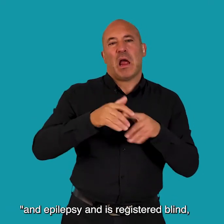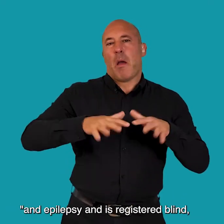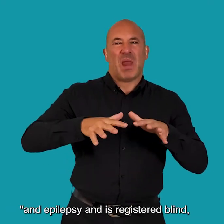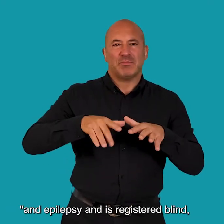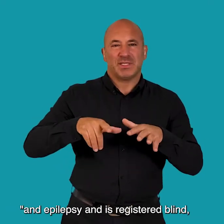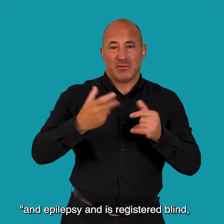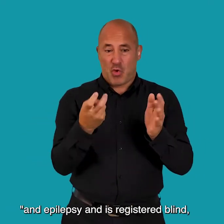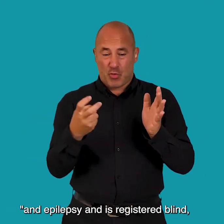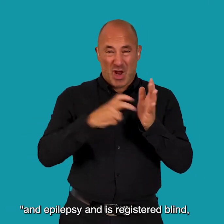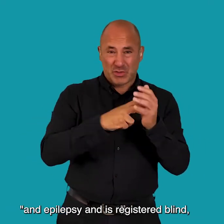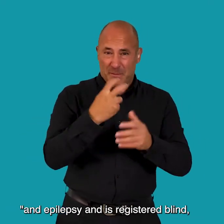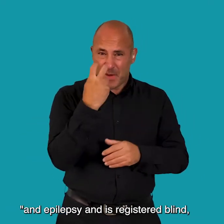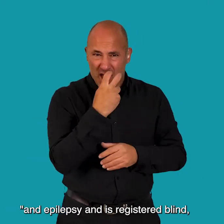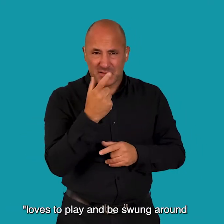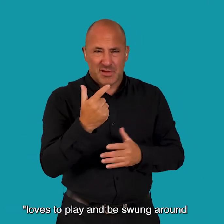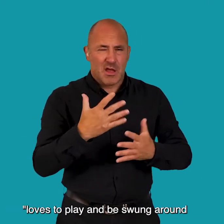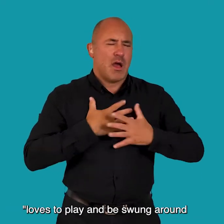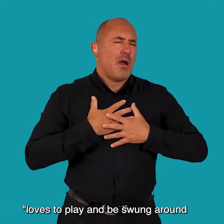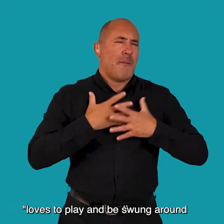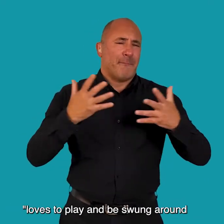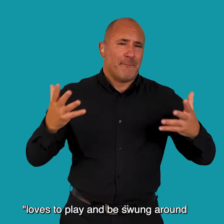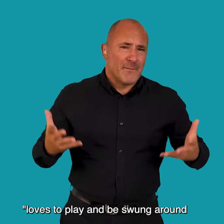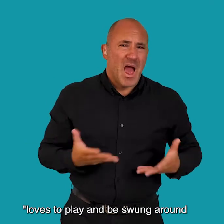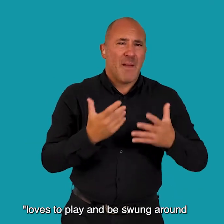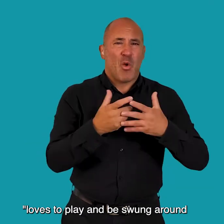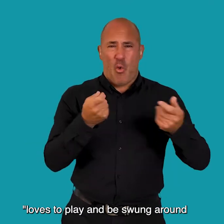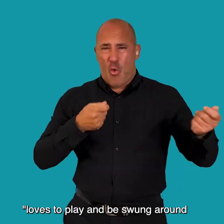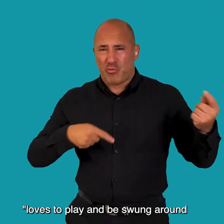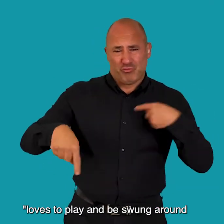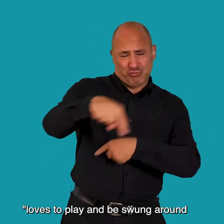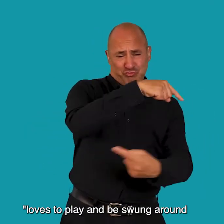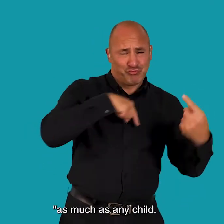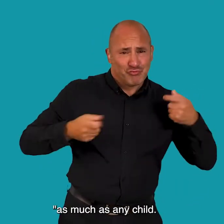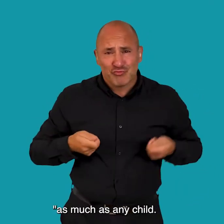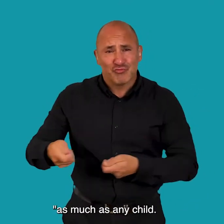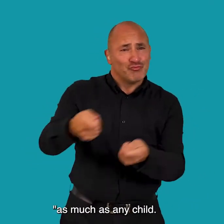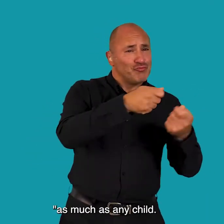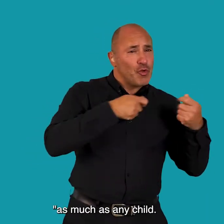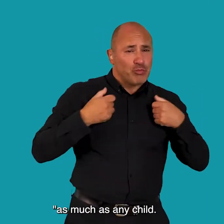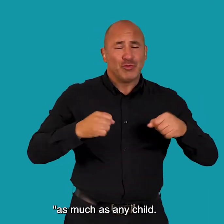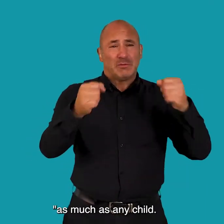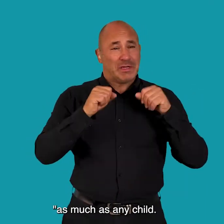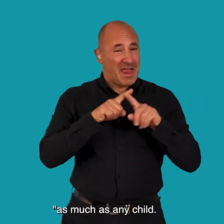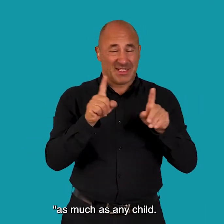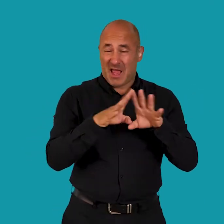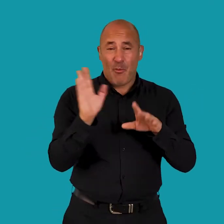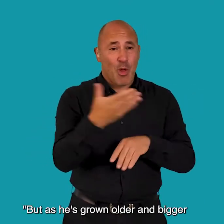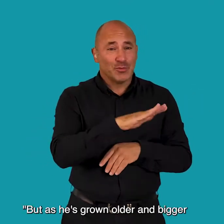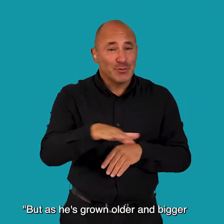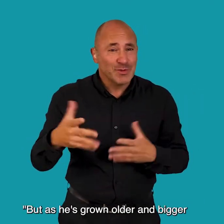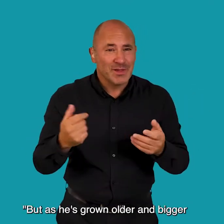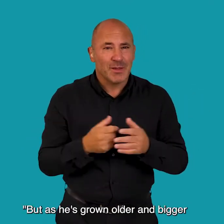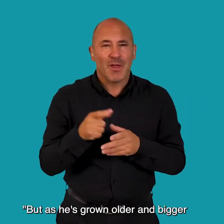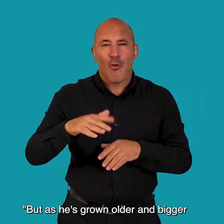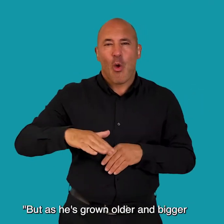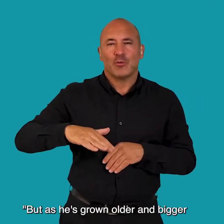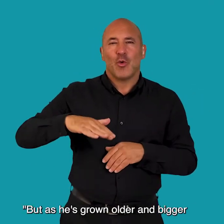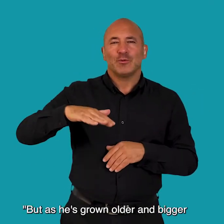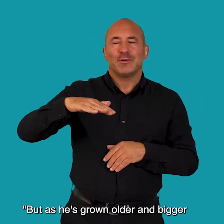and is registered blind, loves to play and be swung around as much as any child. But as he's grown older and